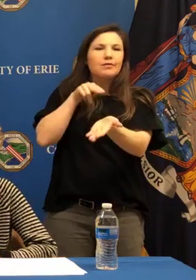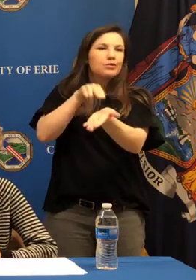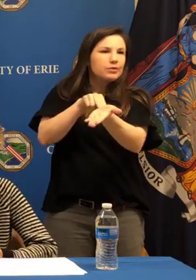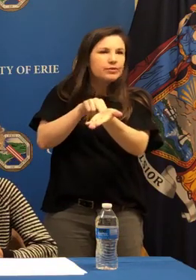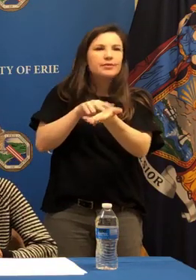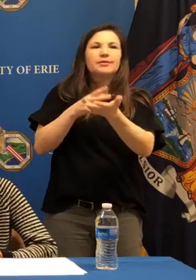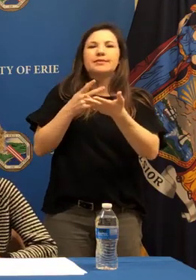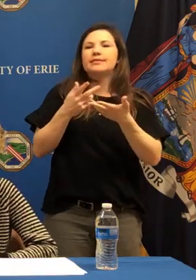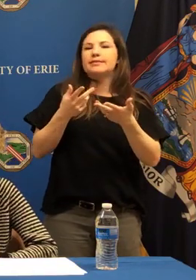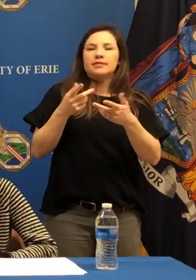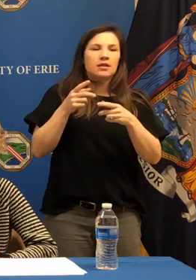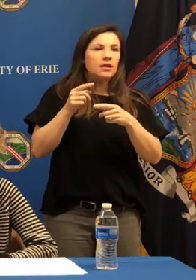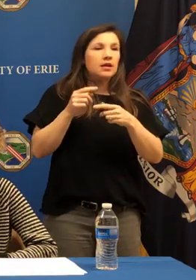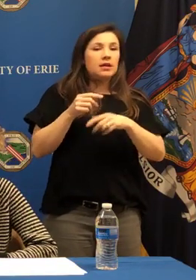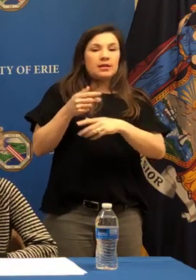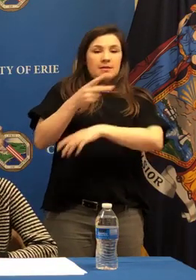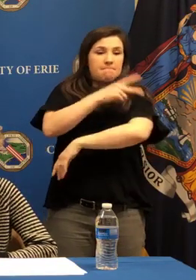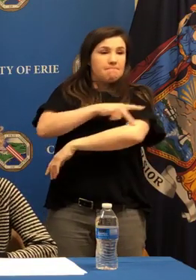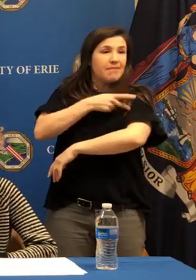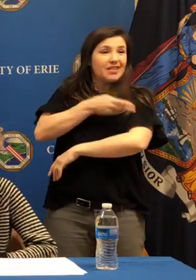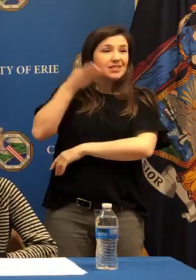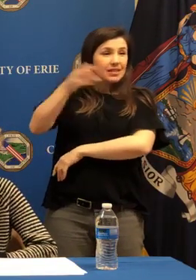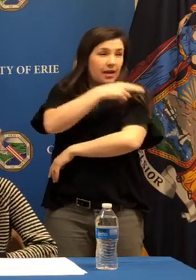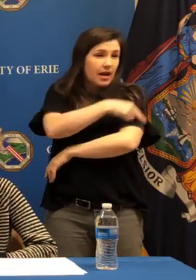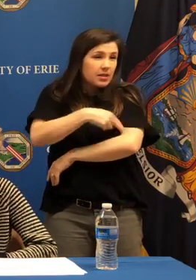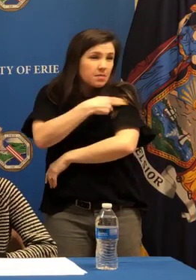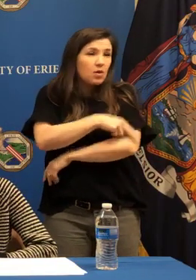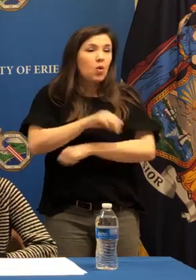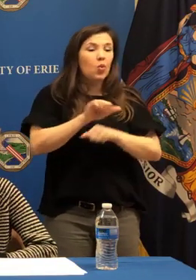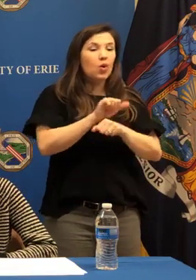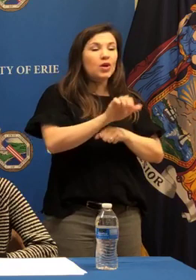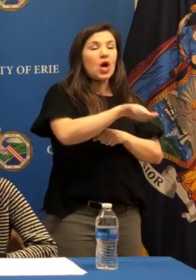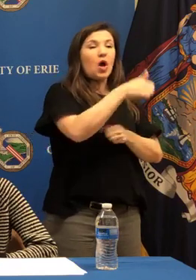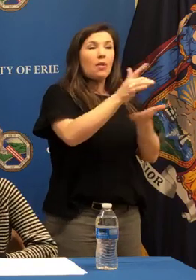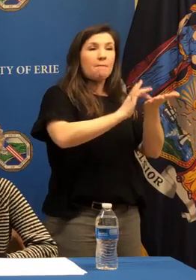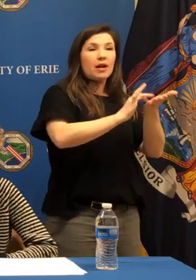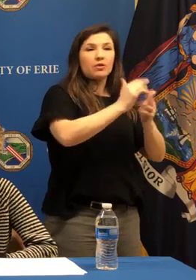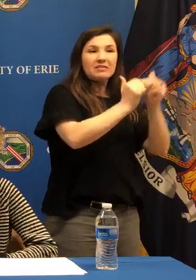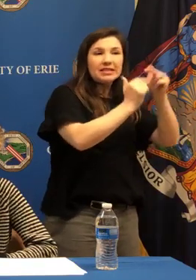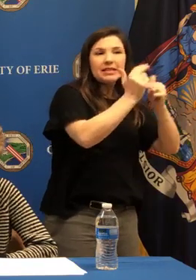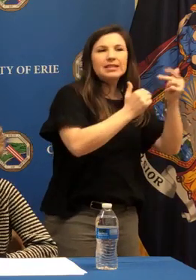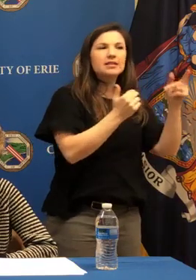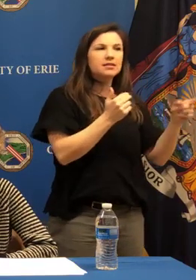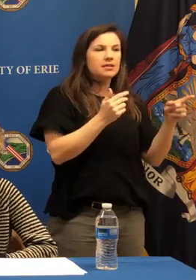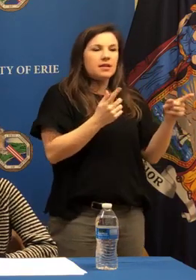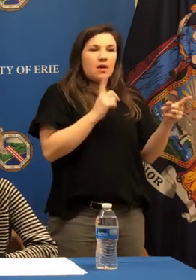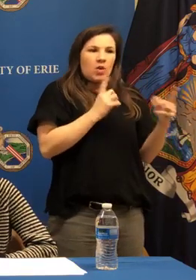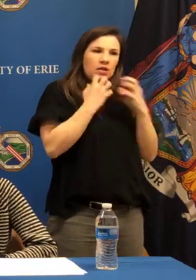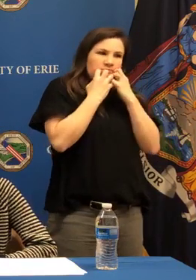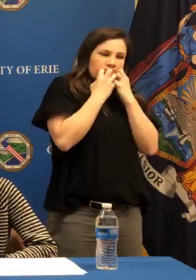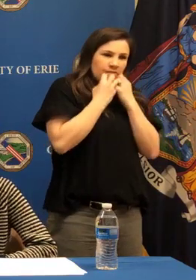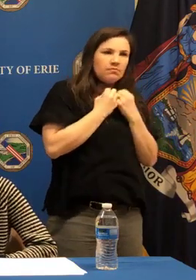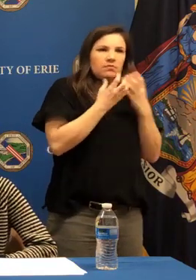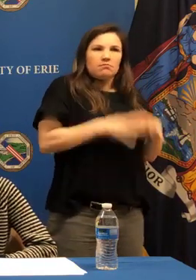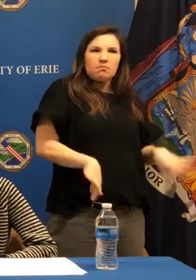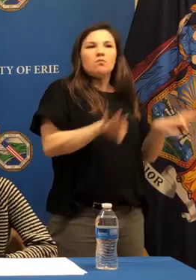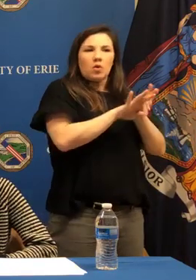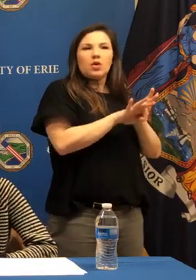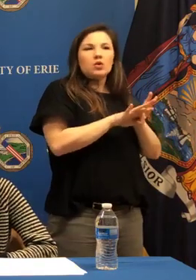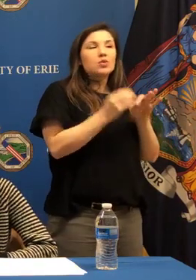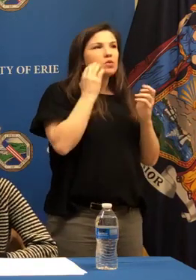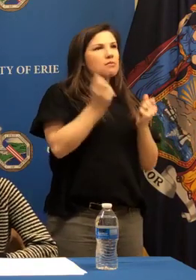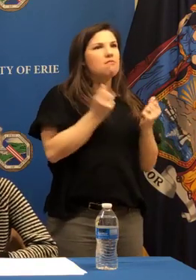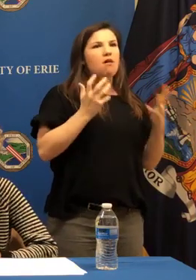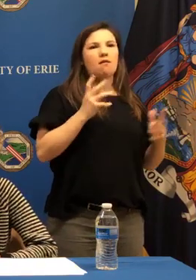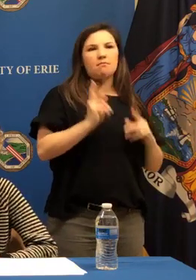as patients in the hospitals, and people working in other medical facilities. They're really precious to us now, because we know there are a lot of